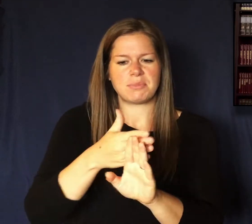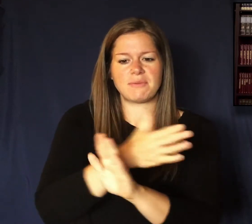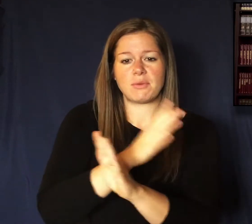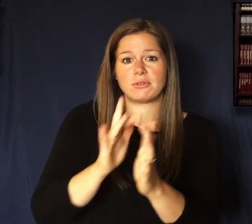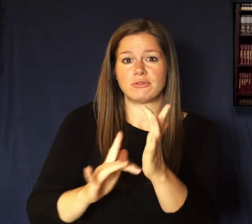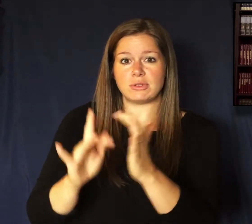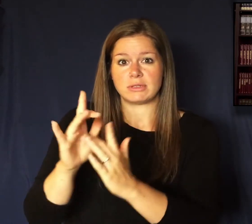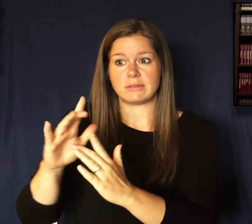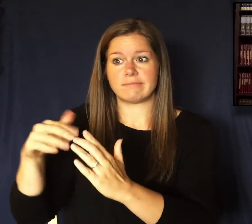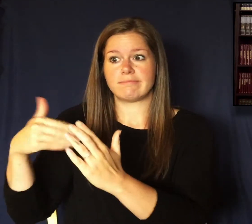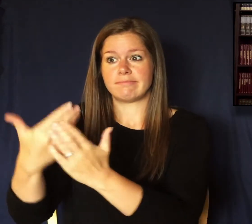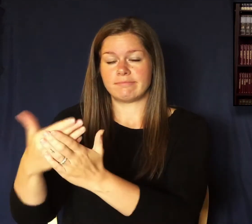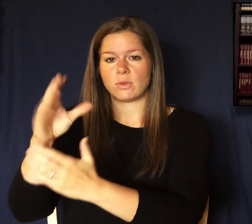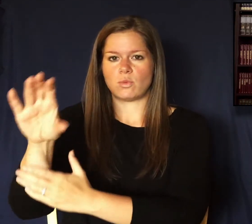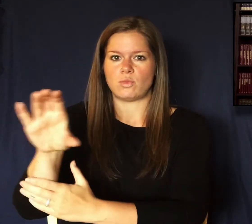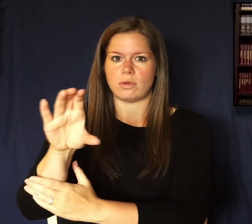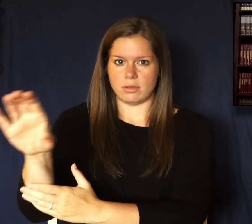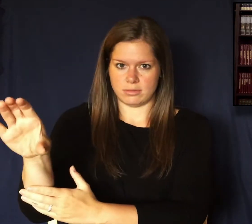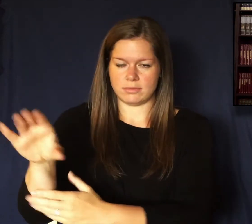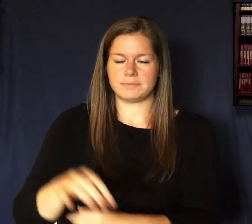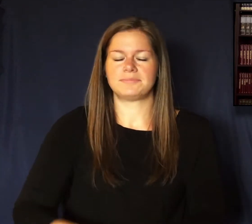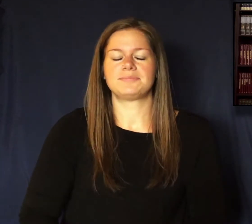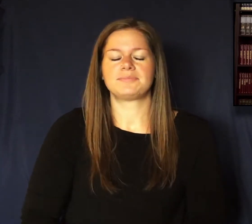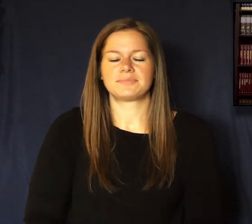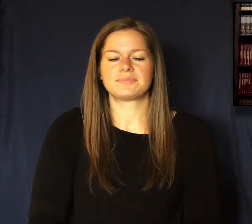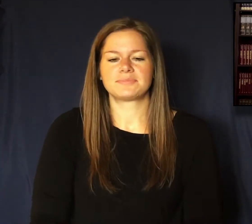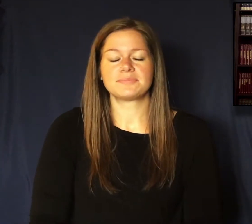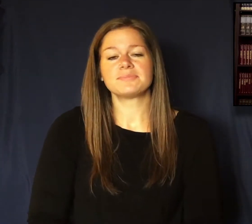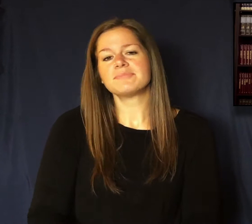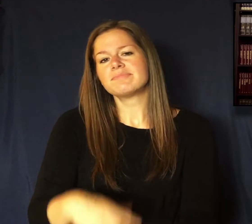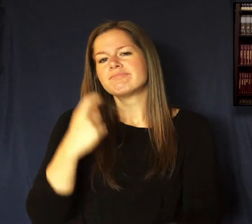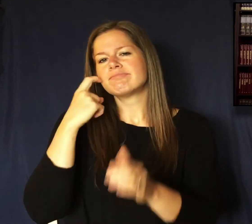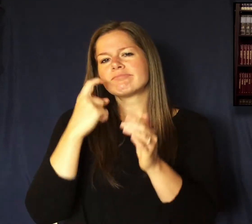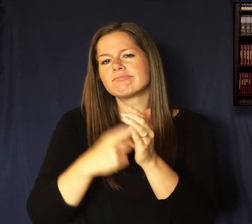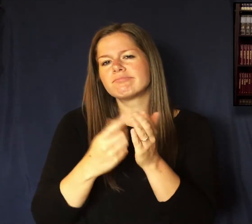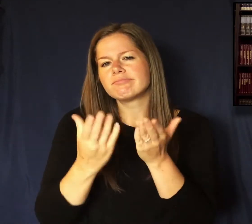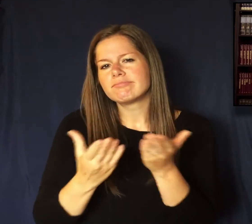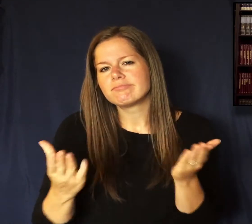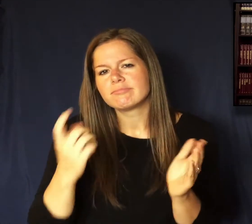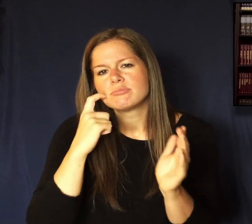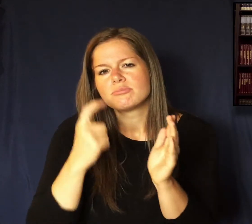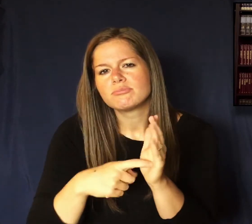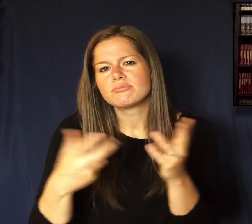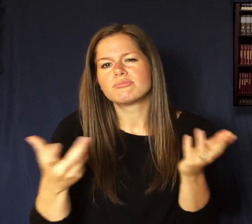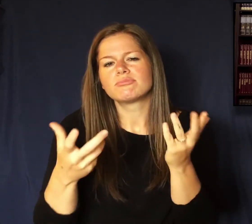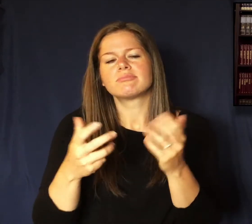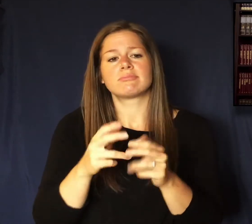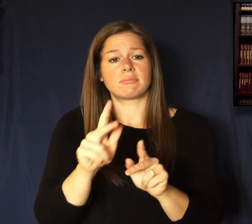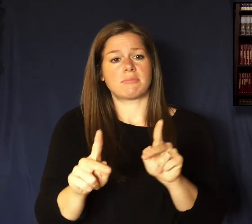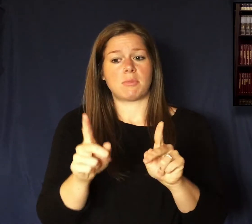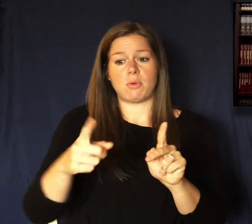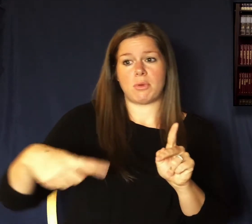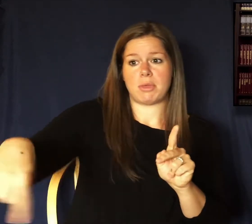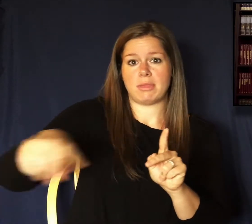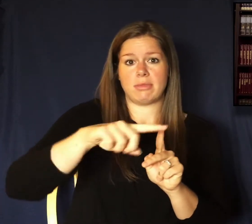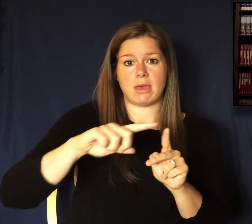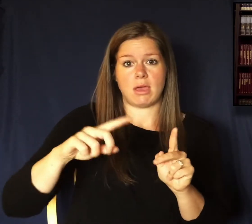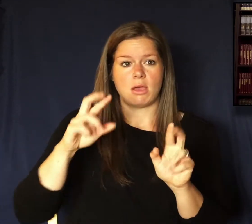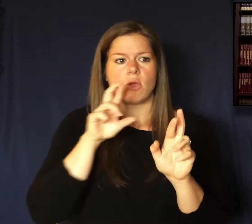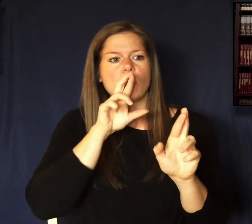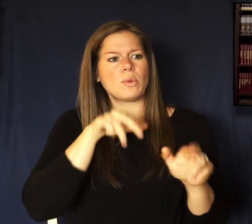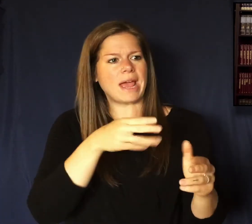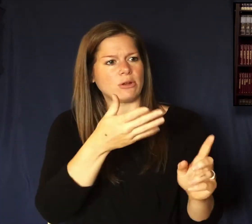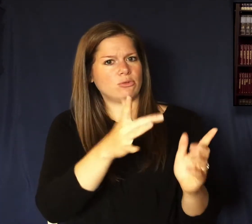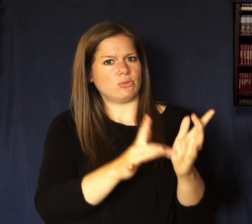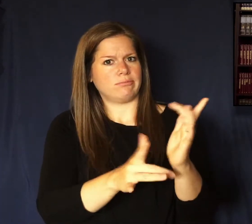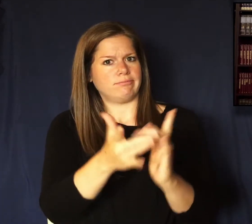note: how people react to Jesus. How people react to Jesus. In verses 1 to 8,